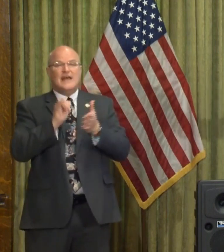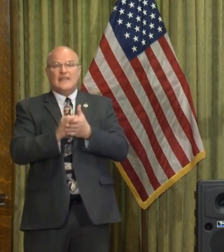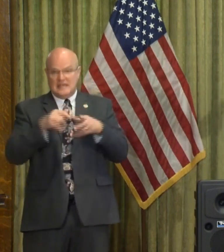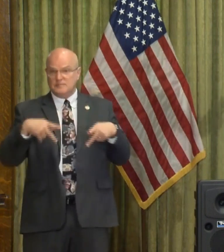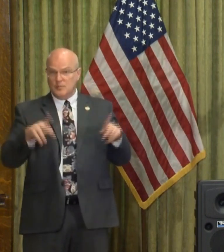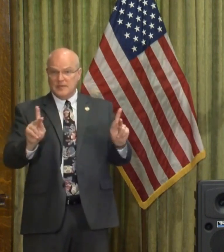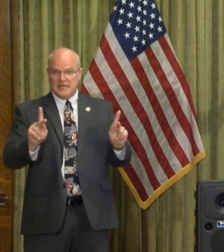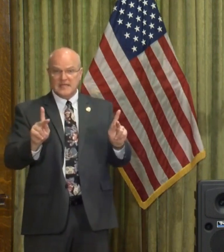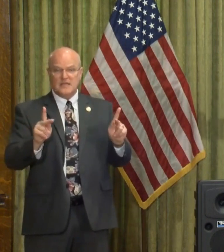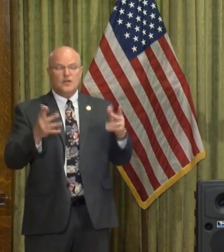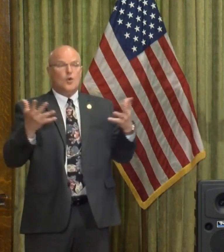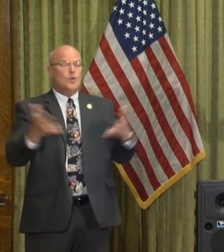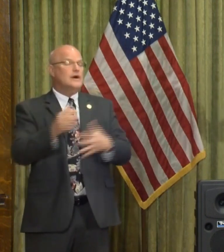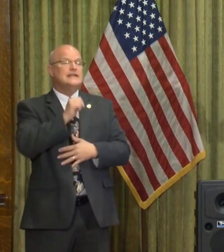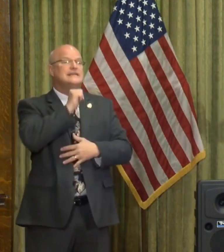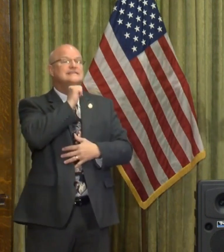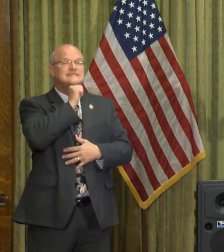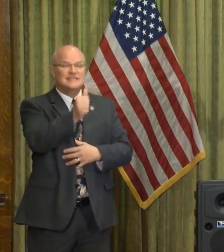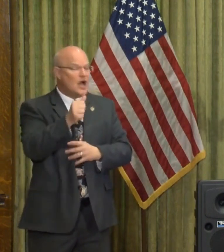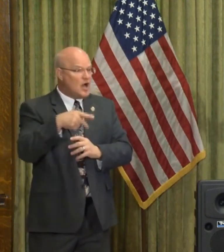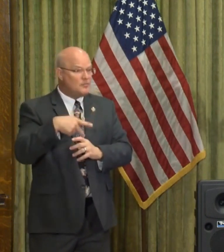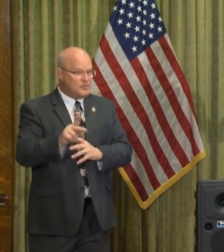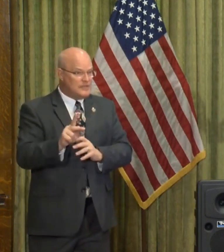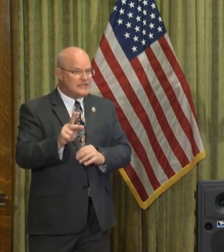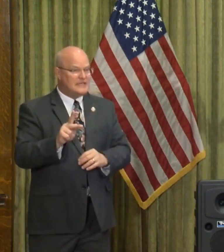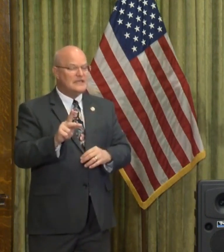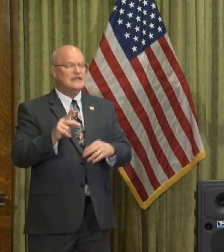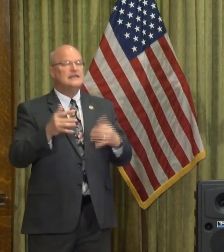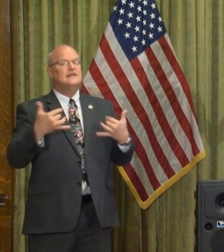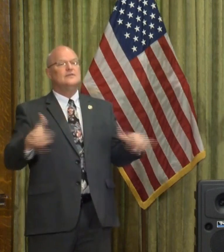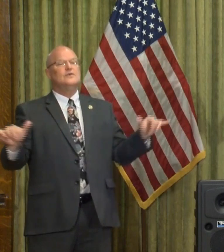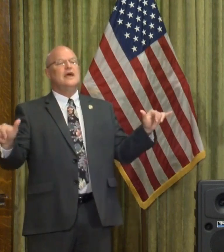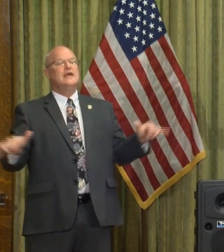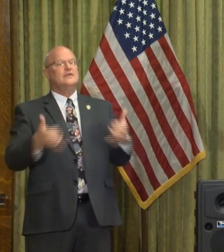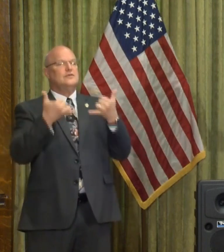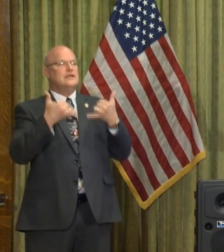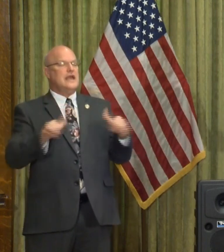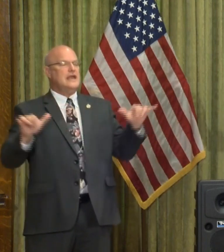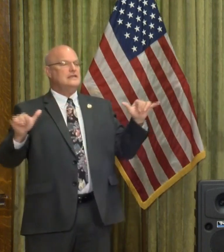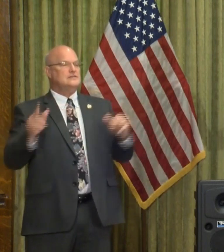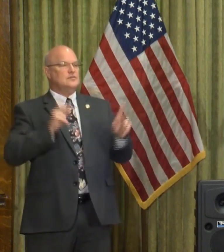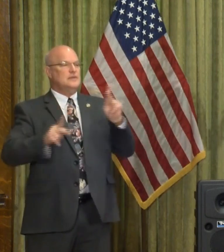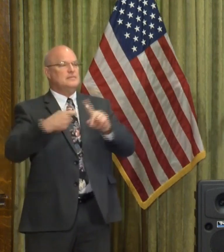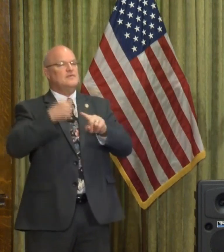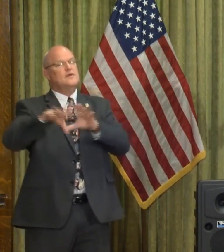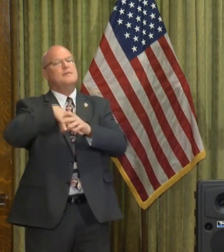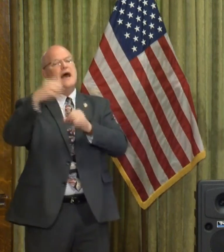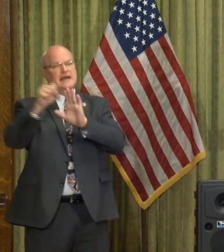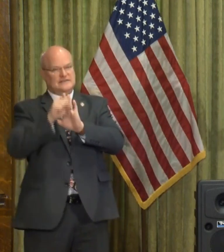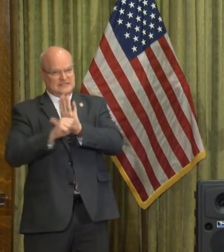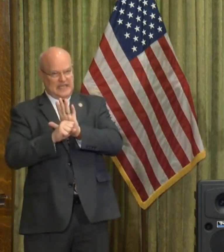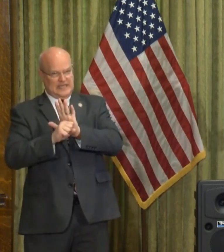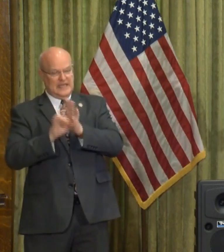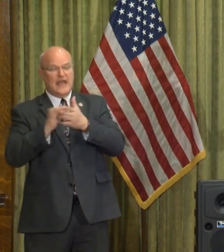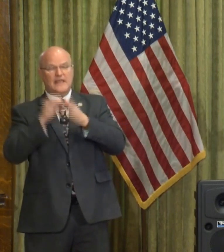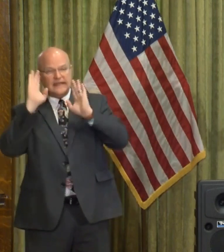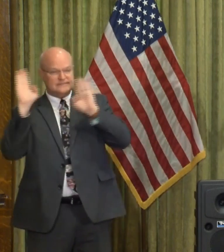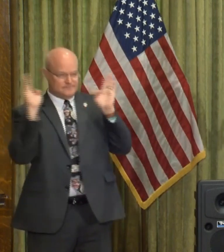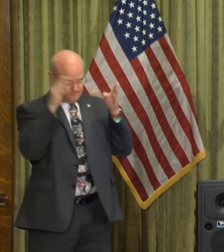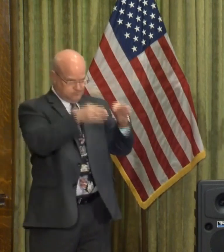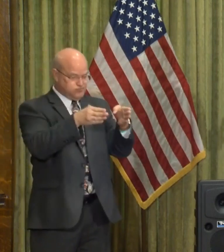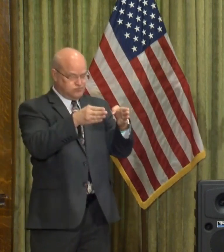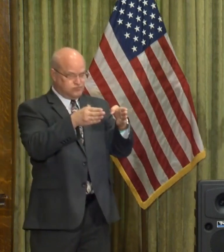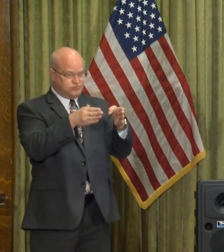And so that is permitted. Now, what is not permitted is recreational travelers from out of state. And that's what it